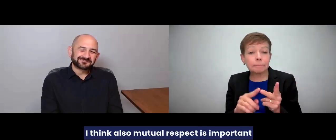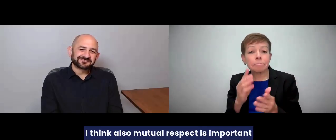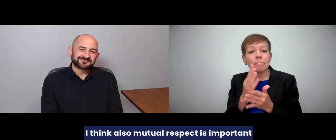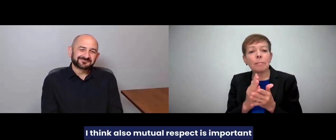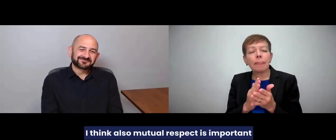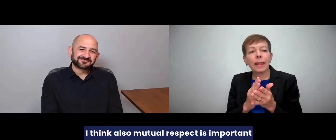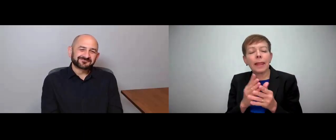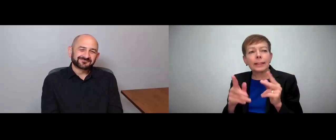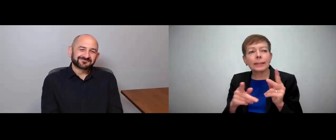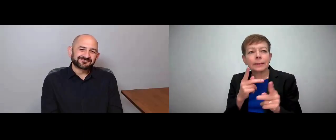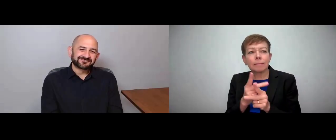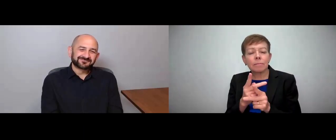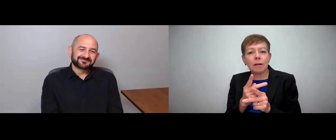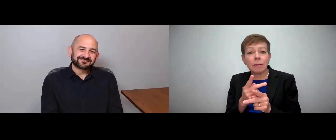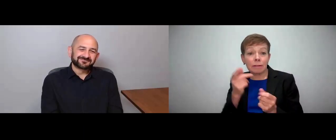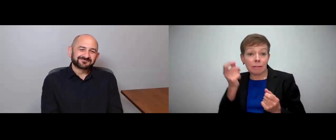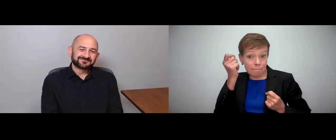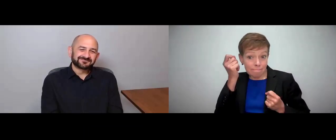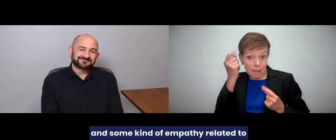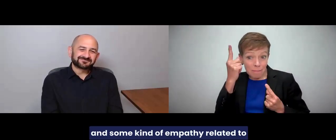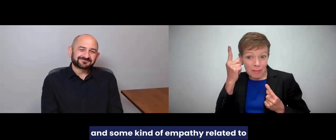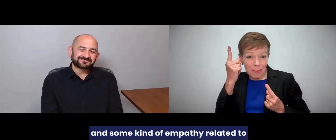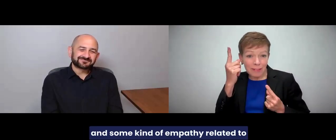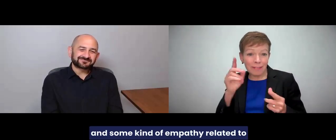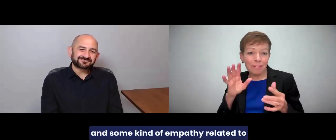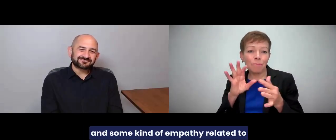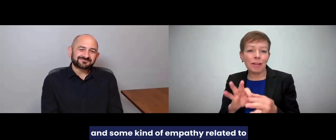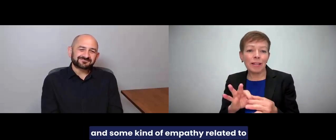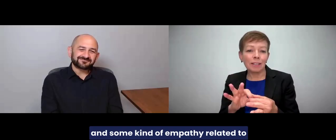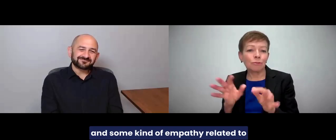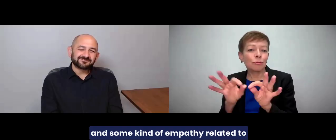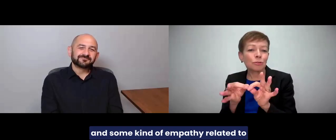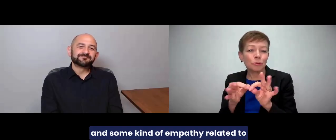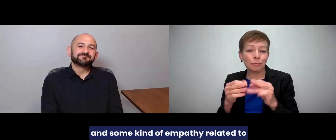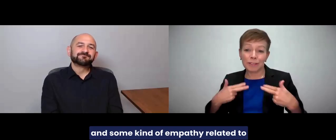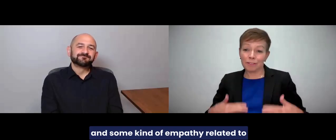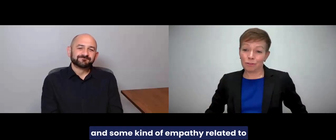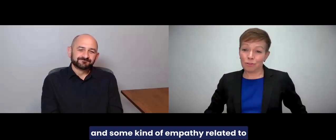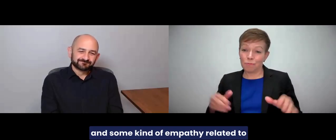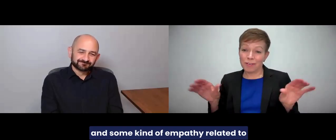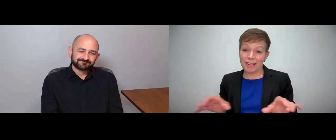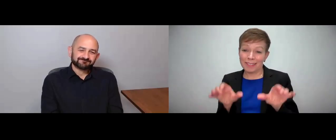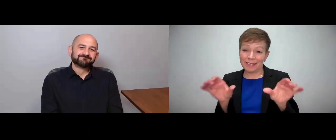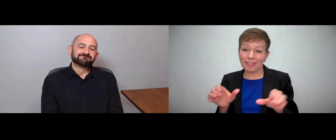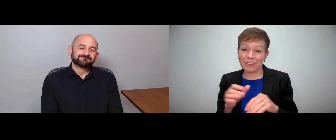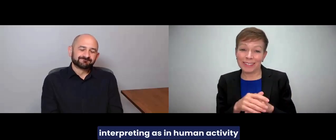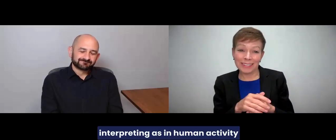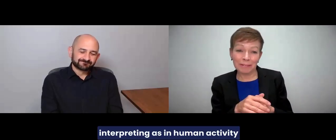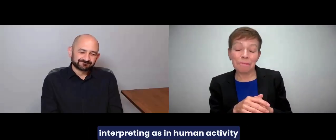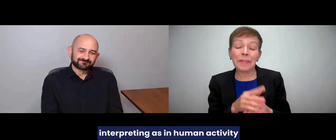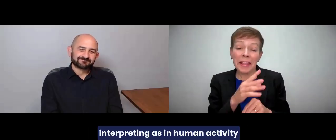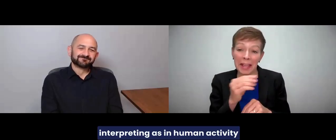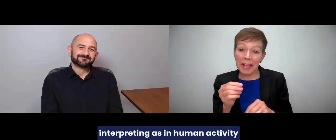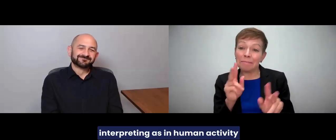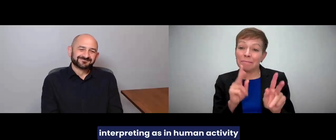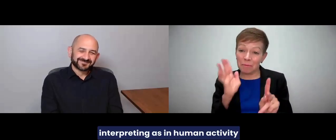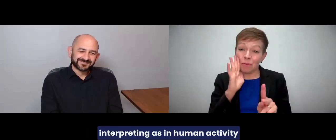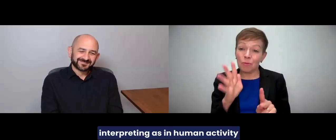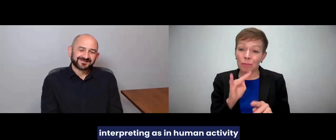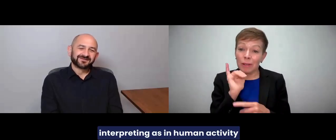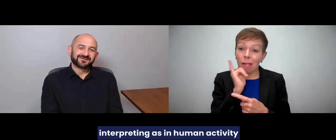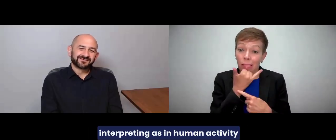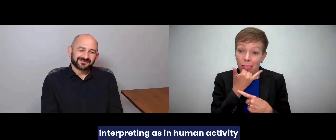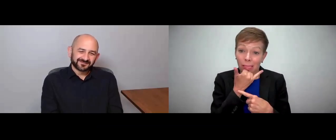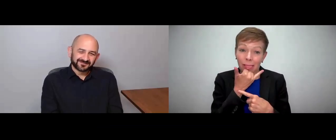mutual respect is important and some kind of empathy related to interpreting as a